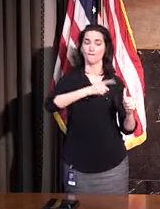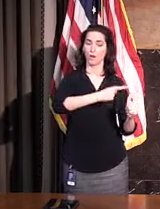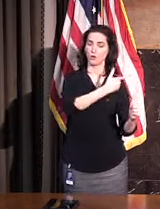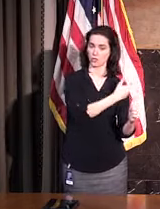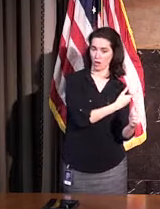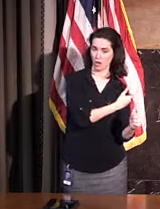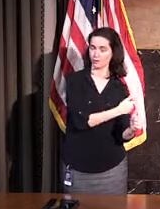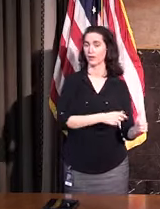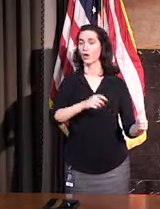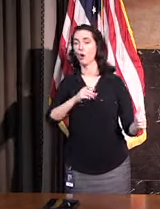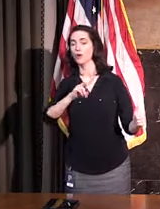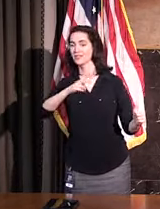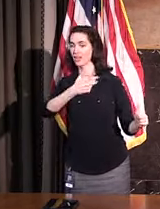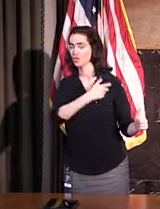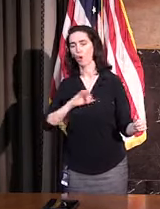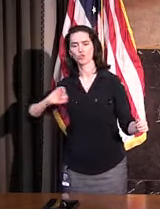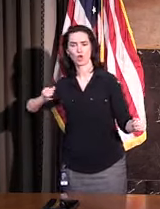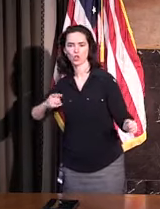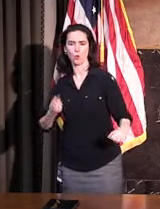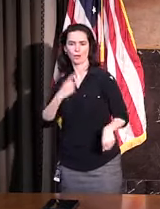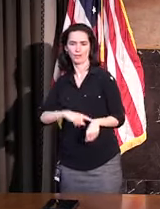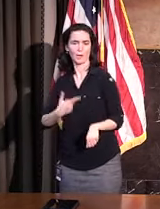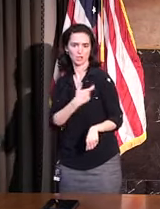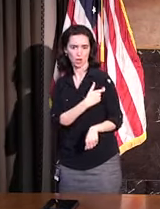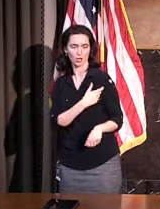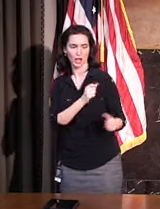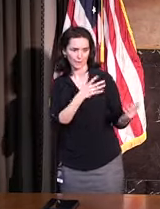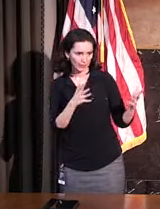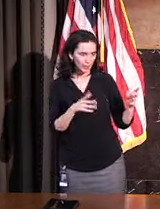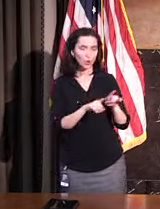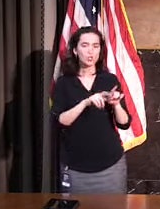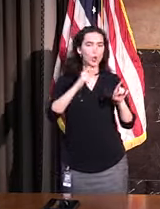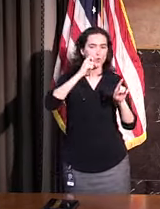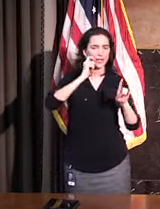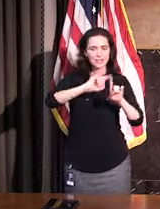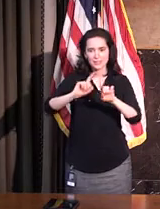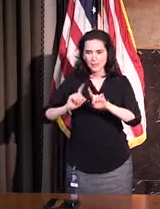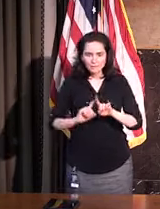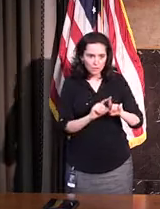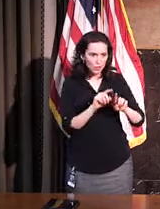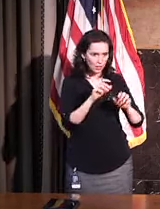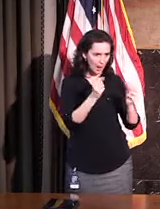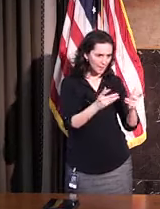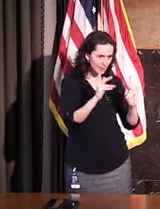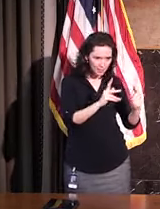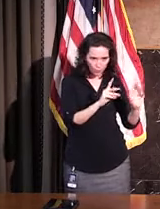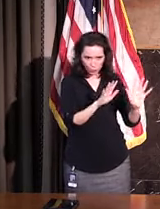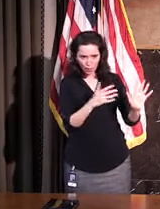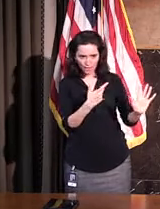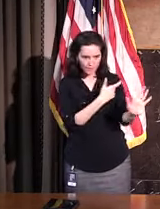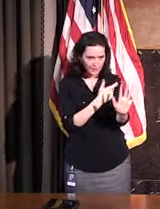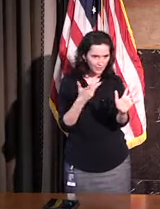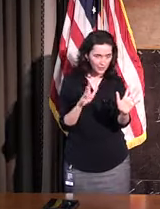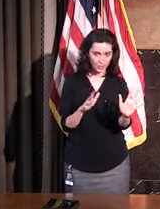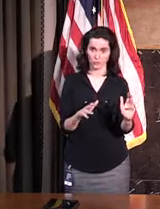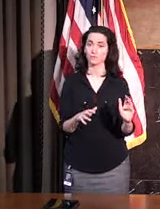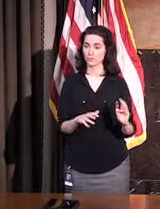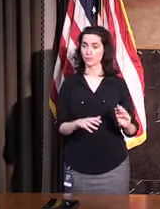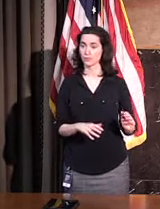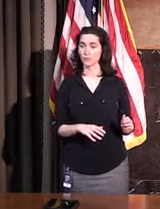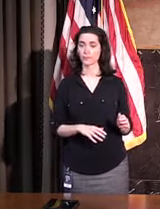the series and completed the series, and you'll be able to see racial demographics for both of those two measures. You know, what we're going to be looking